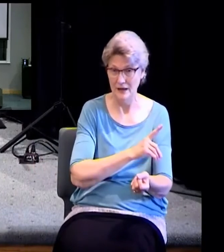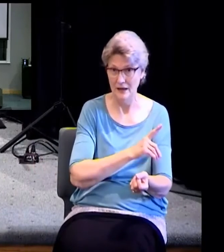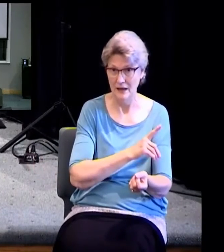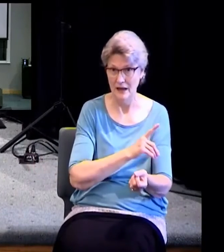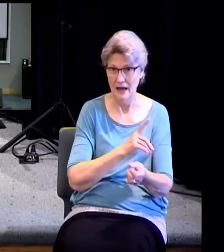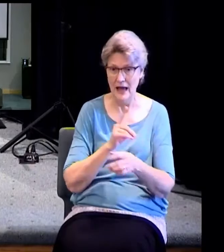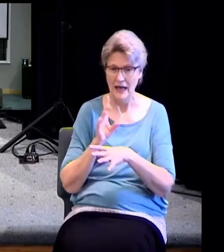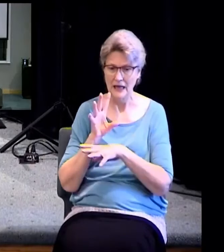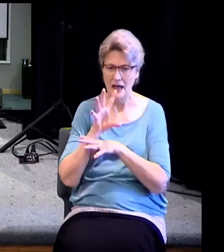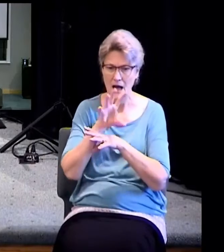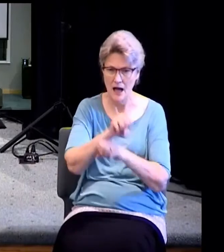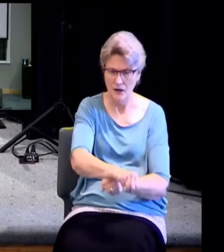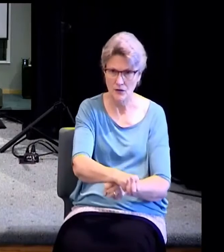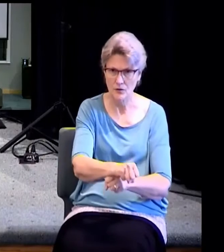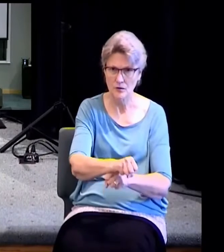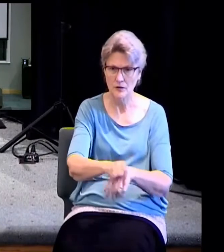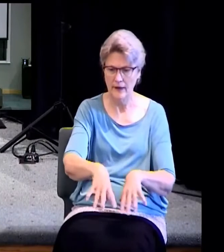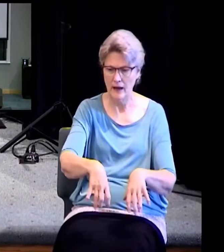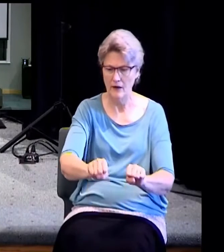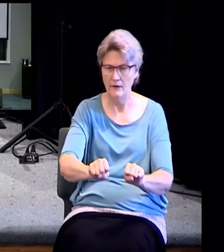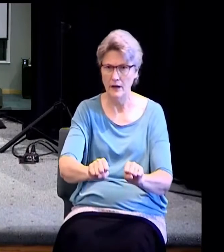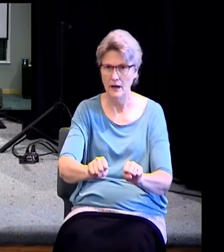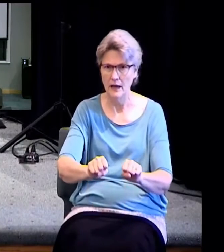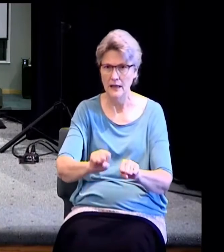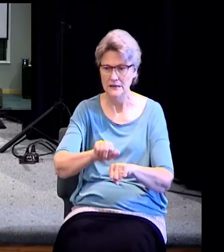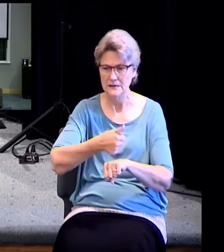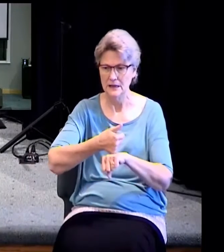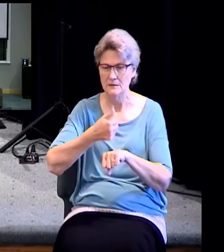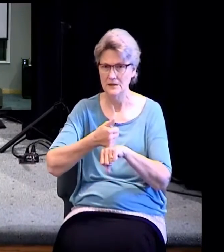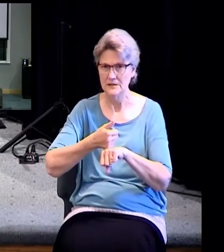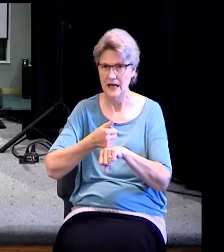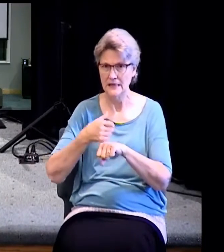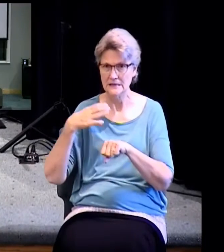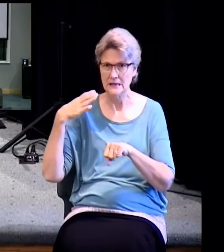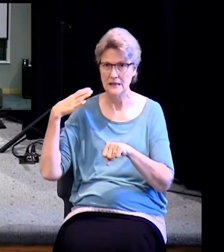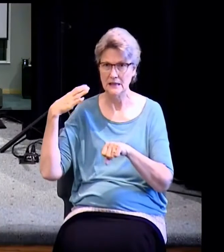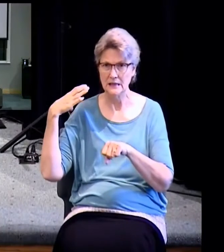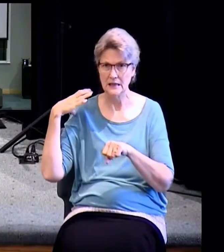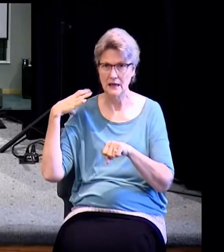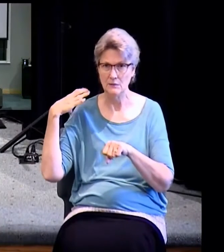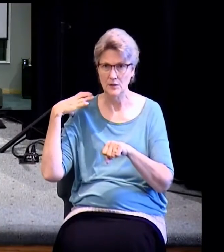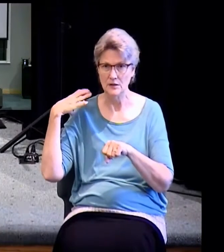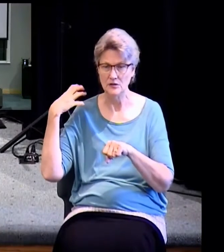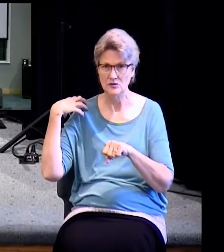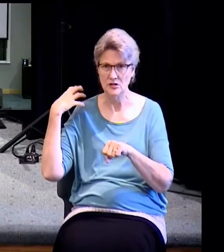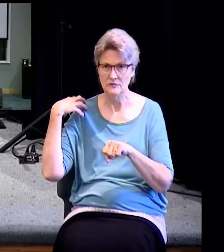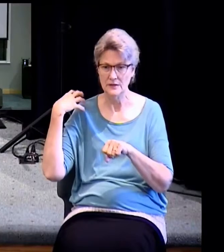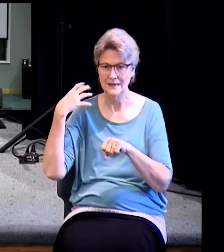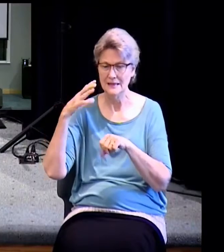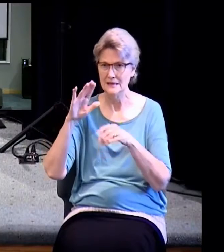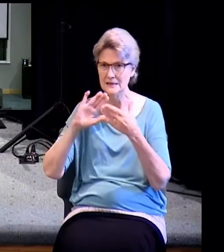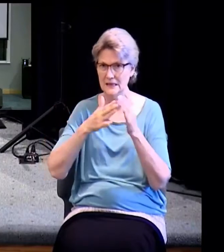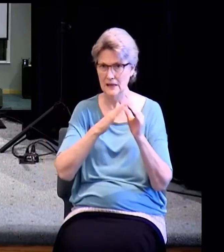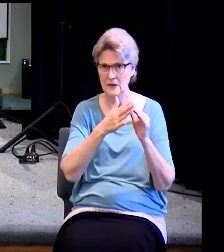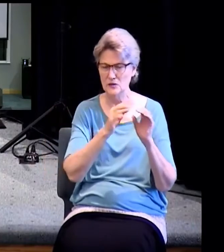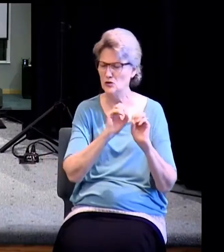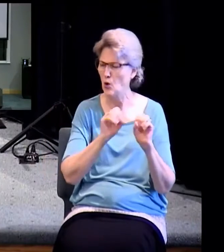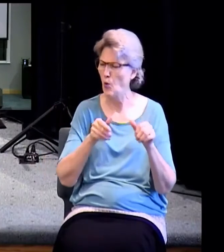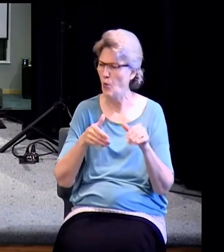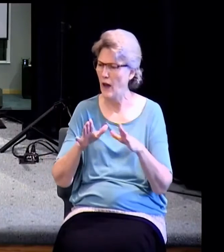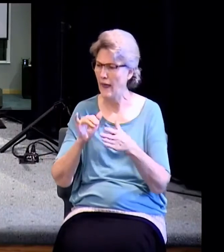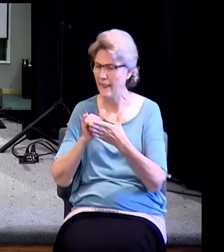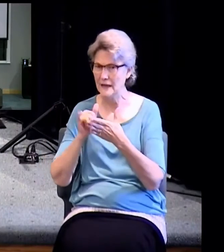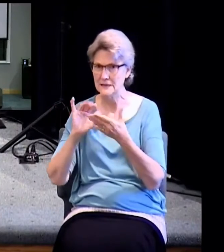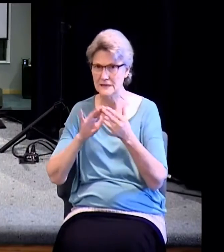area and settled it as his capital city, there's no way he would have known that that city